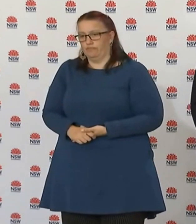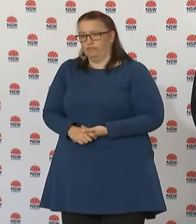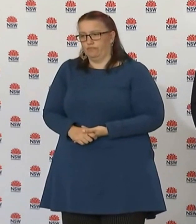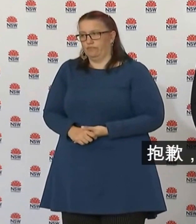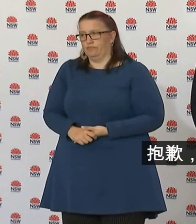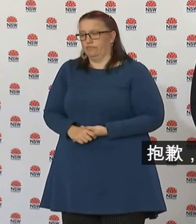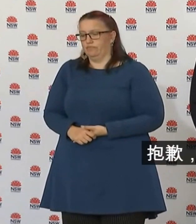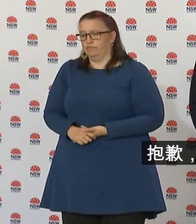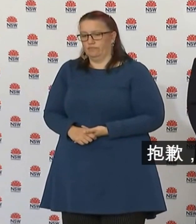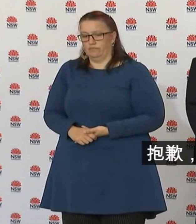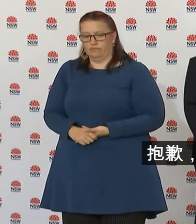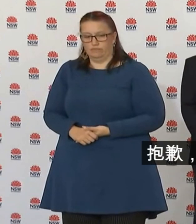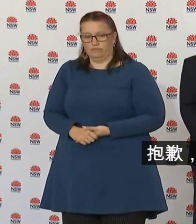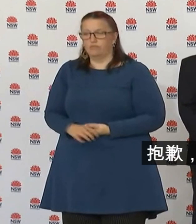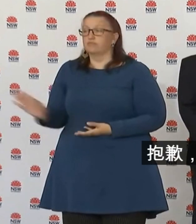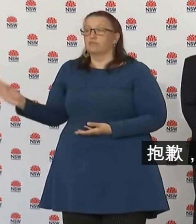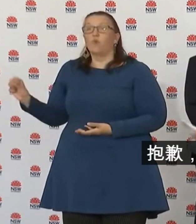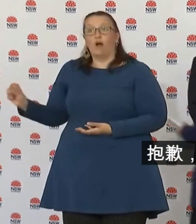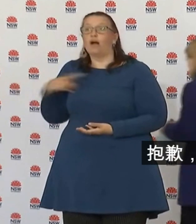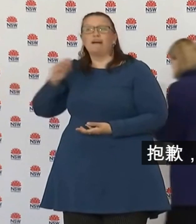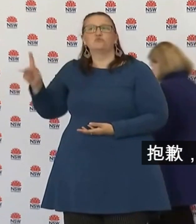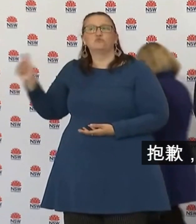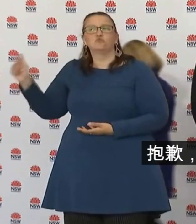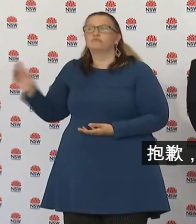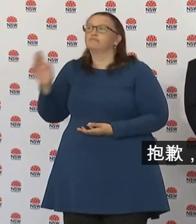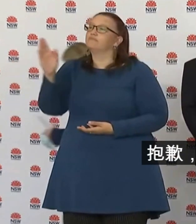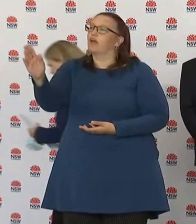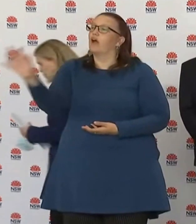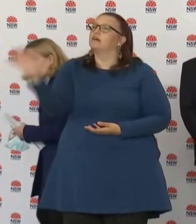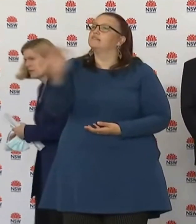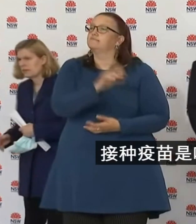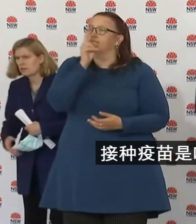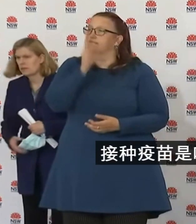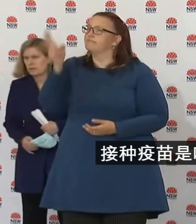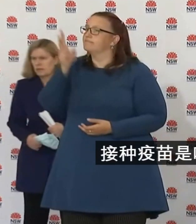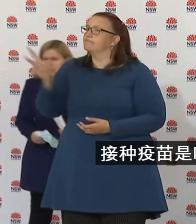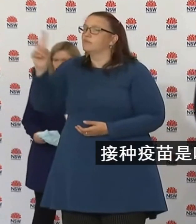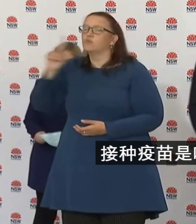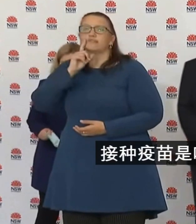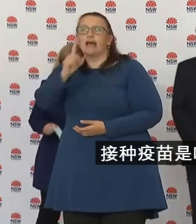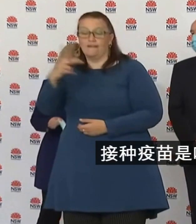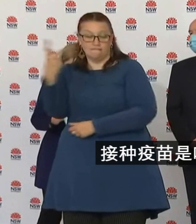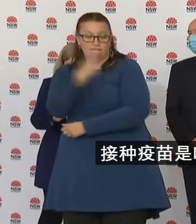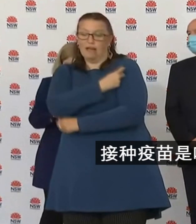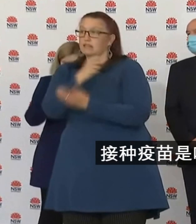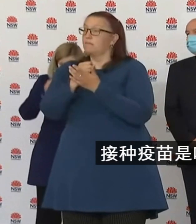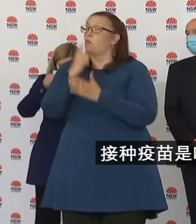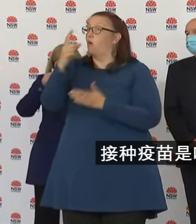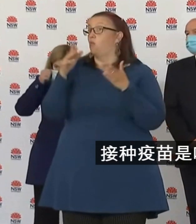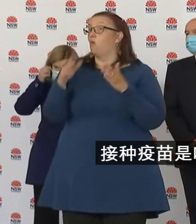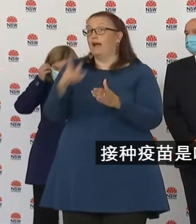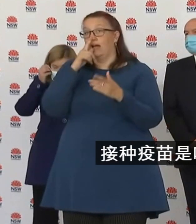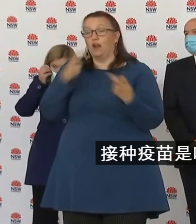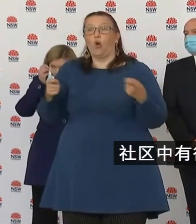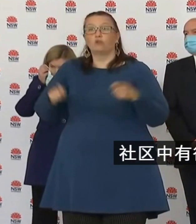said time and time. Sorry, we'll come back in a second. Sorry, question. Yeah. You said time and time again that vaccination is the only way out of this, but what